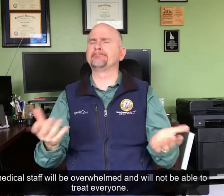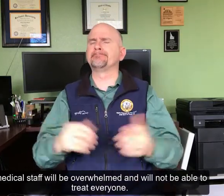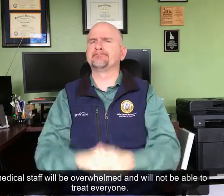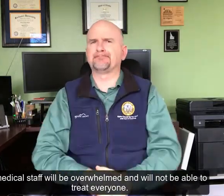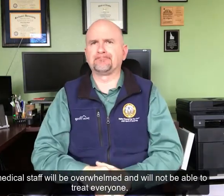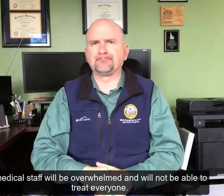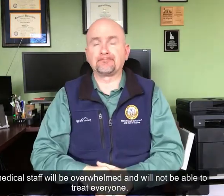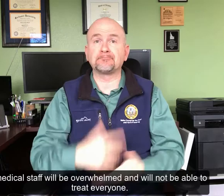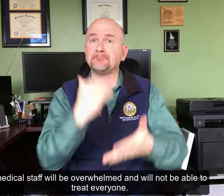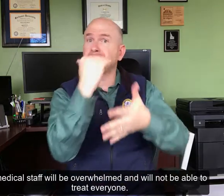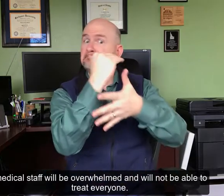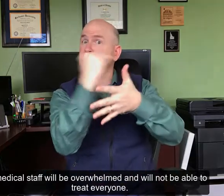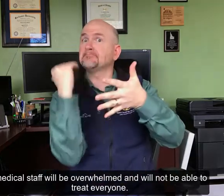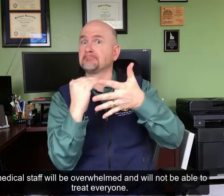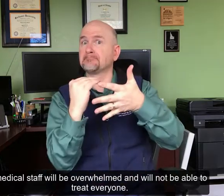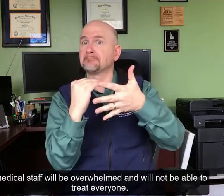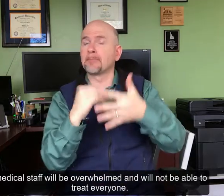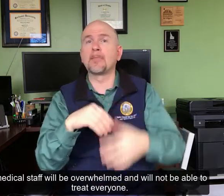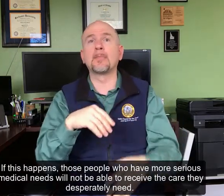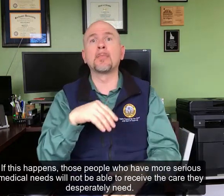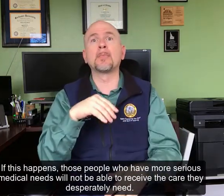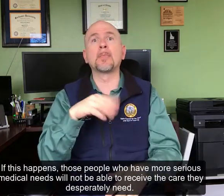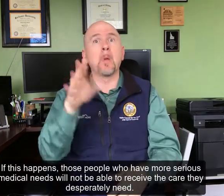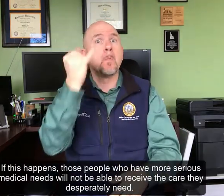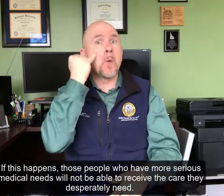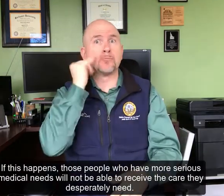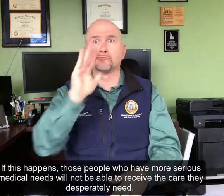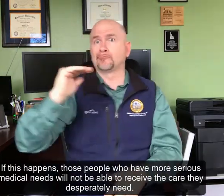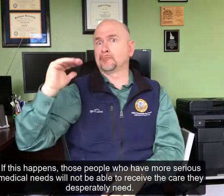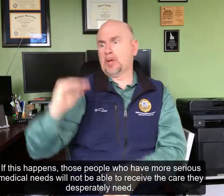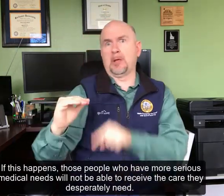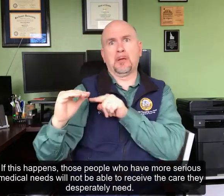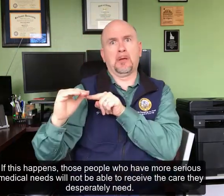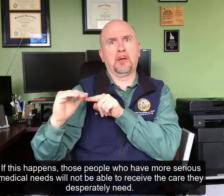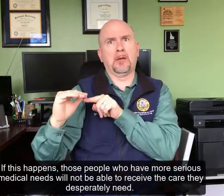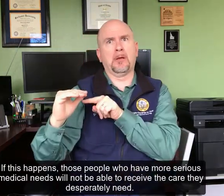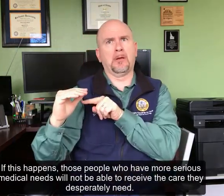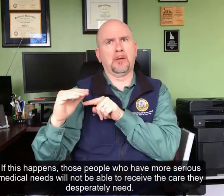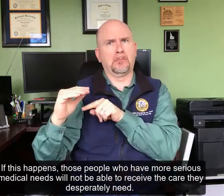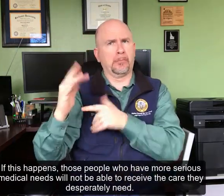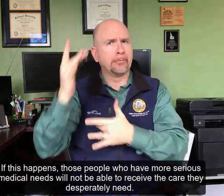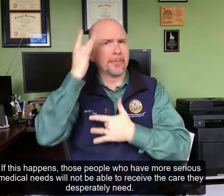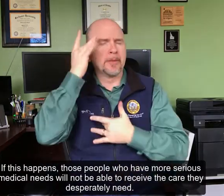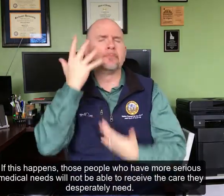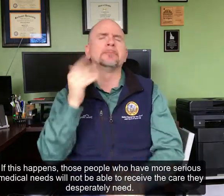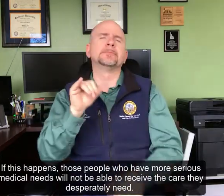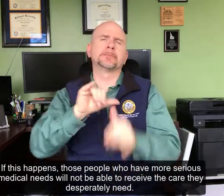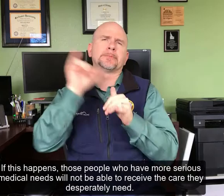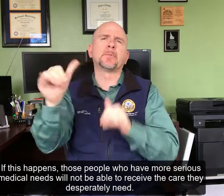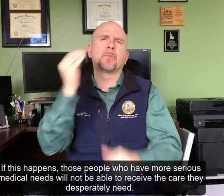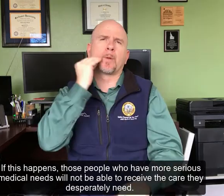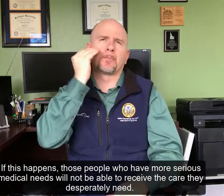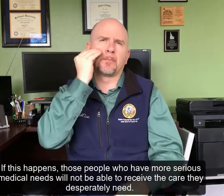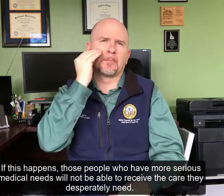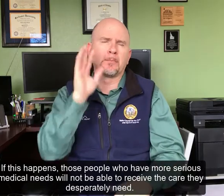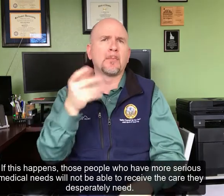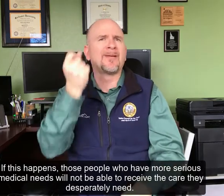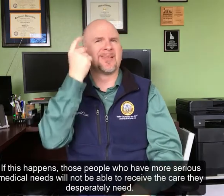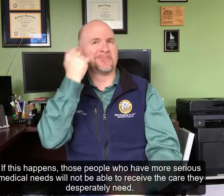will not be able to treat everyone. If this happens, those people who have more serious medical needs will not be able to receive the care